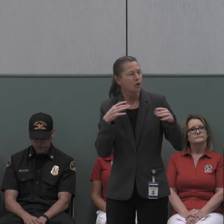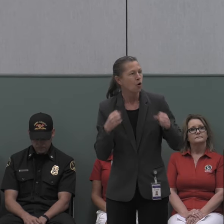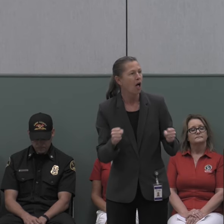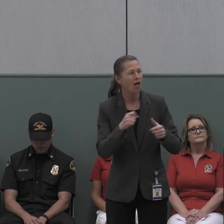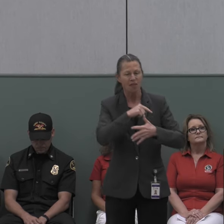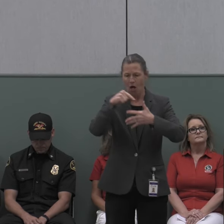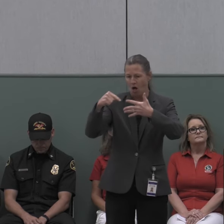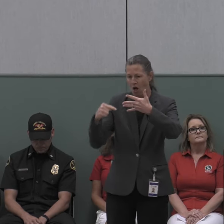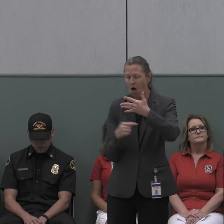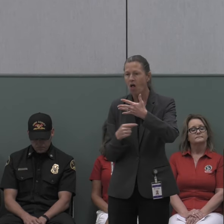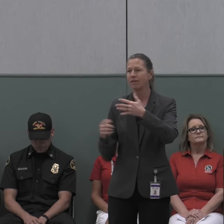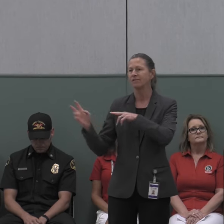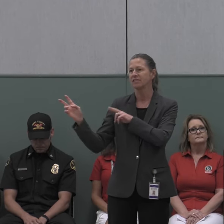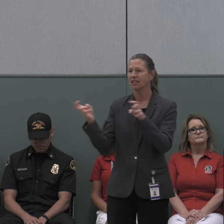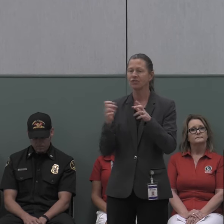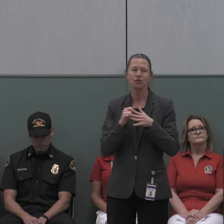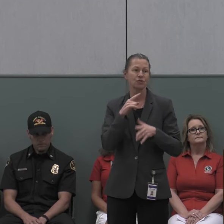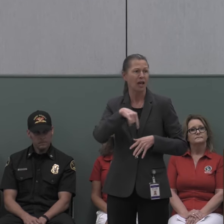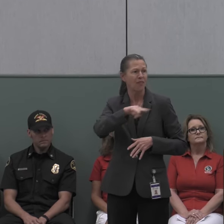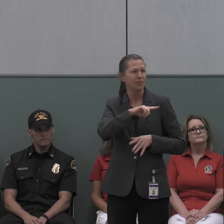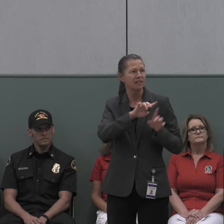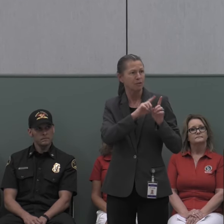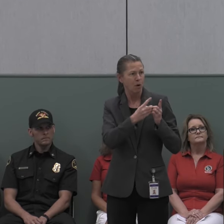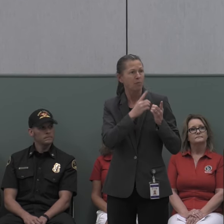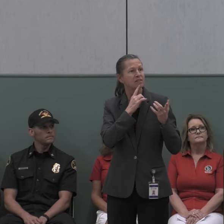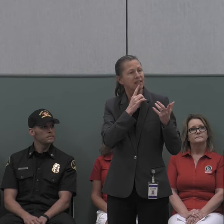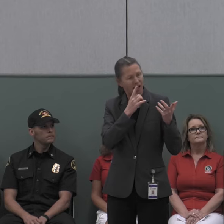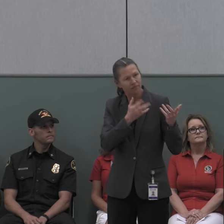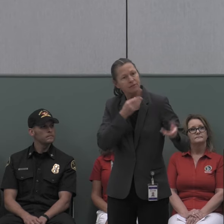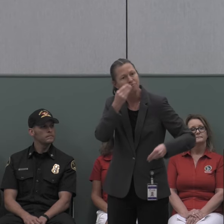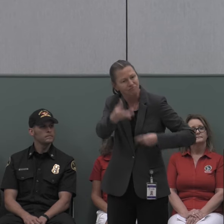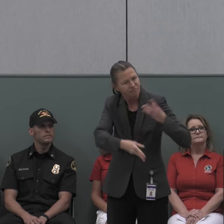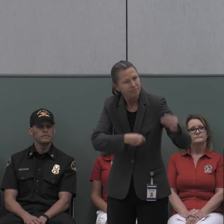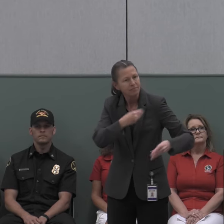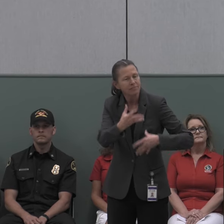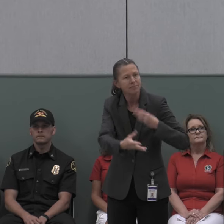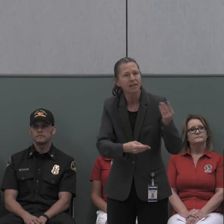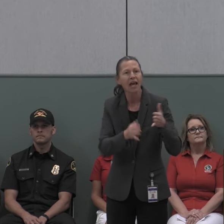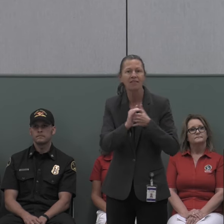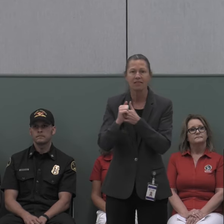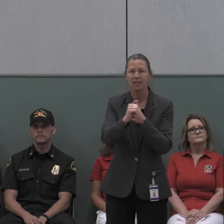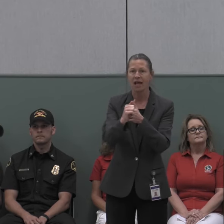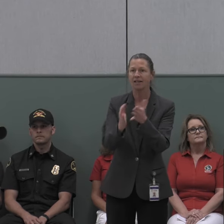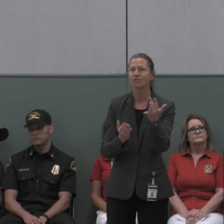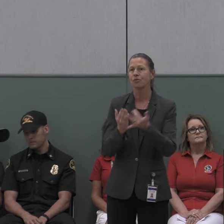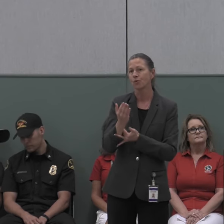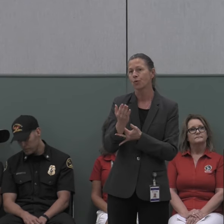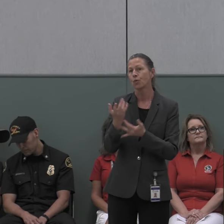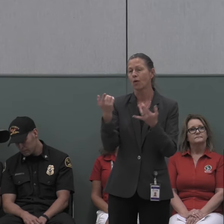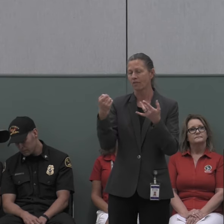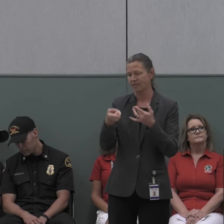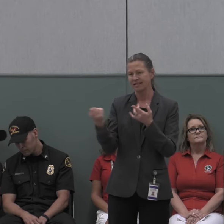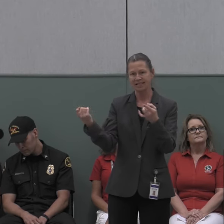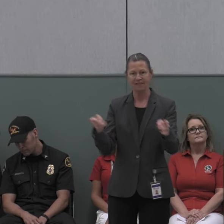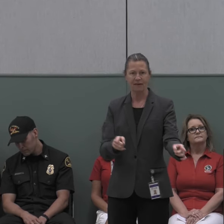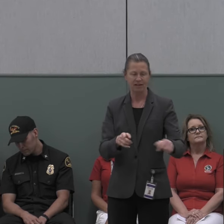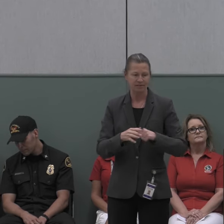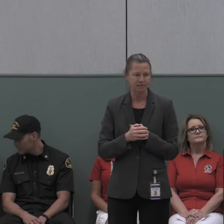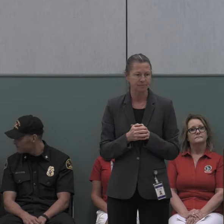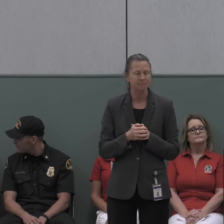in and are committed to seeing us through this event. Just because we have left this particular stage of